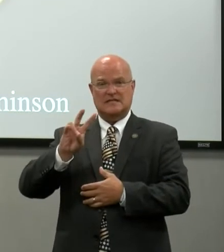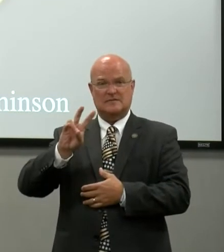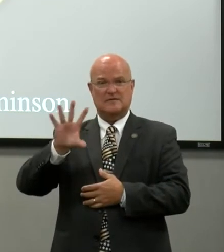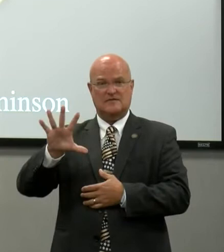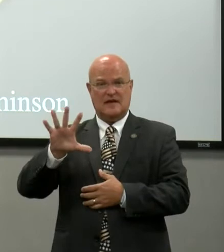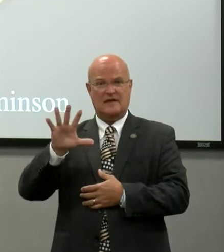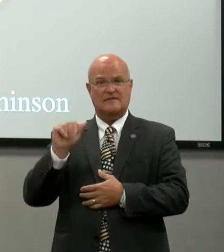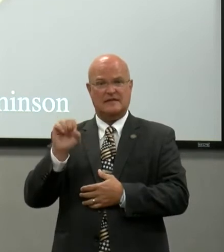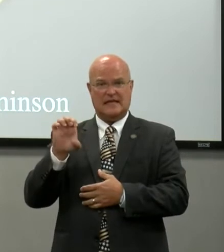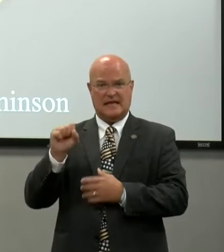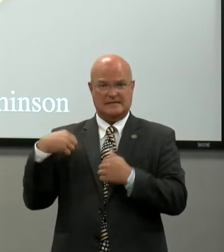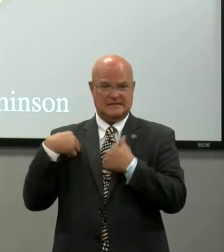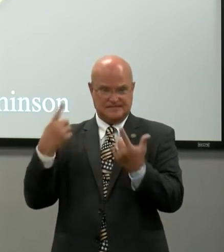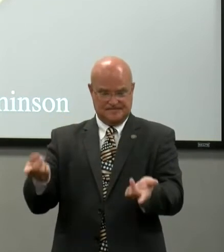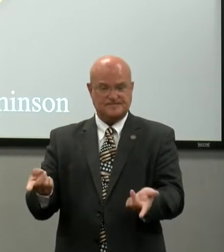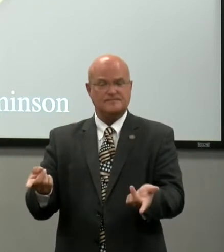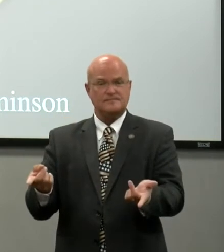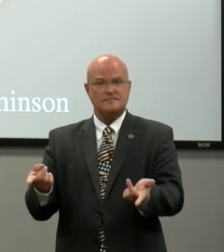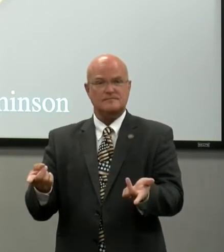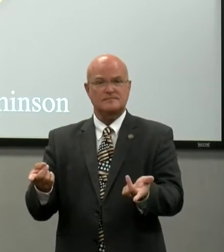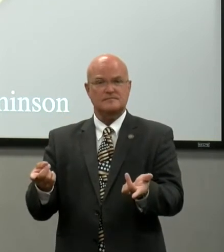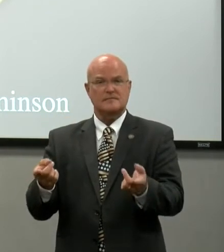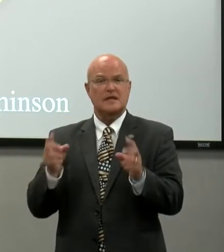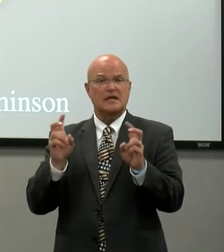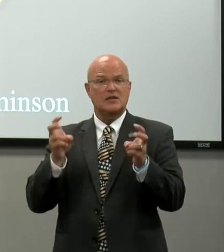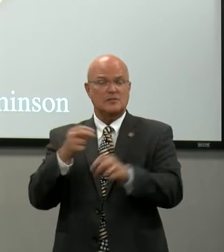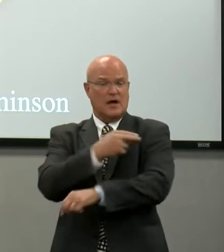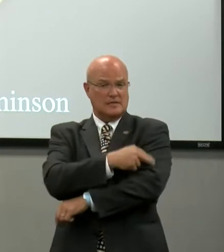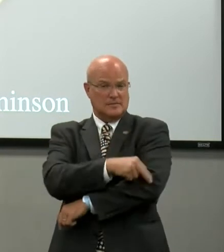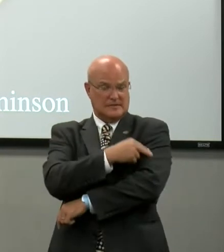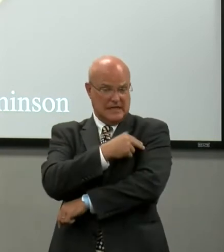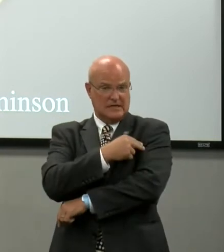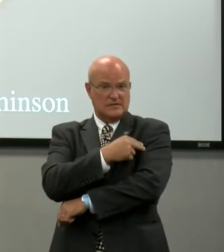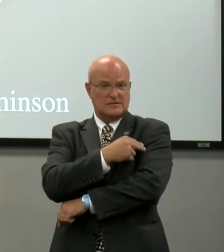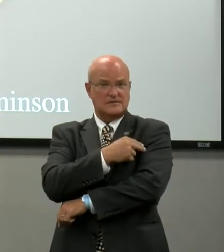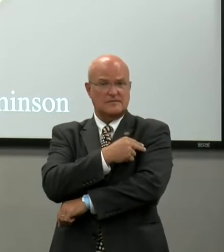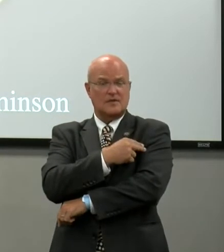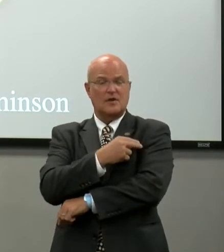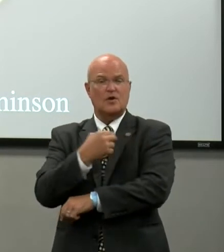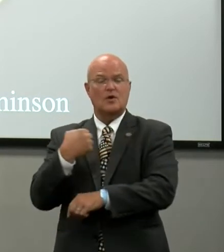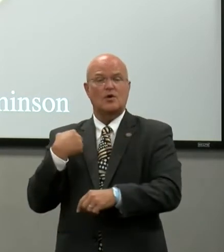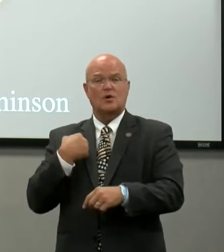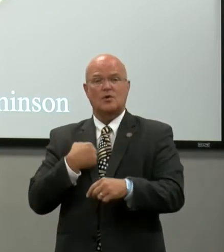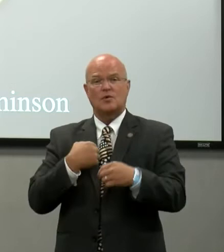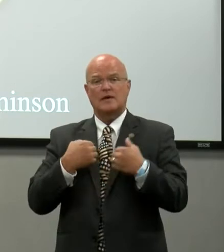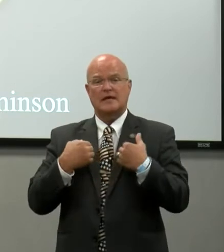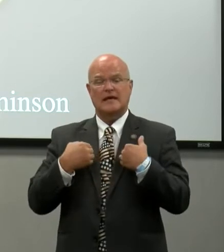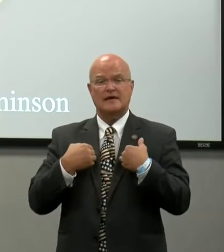64,175 cases. In terms of hospitalizations, we have